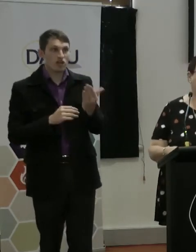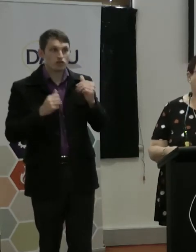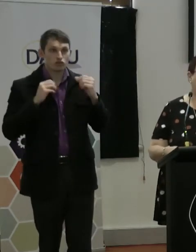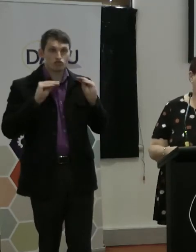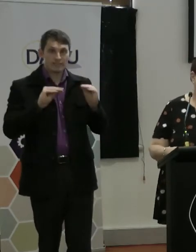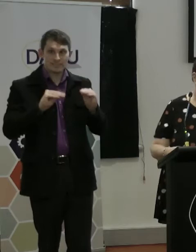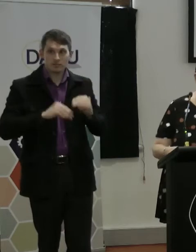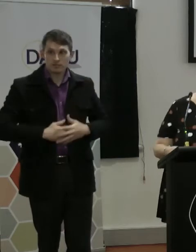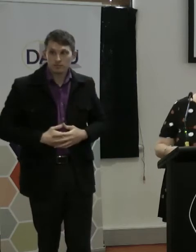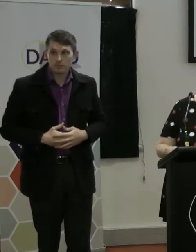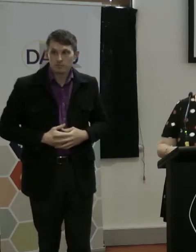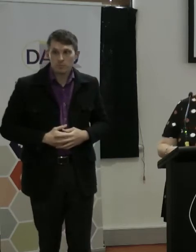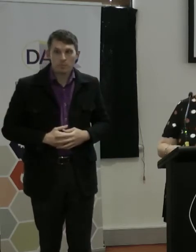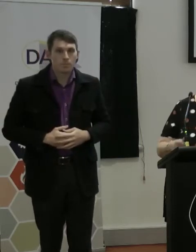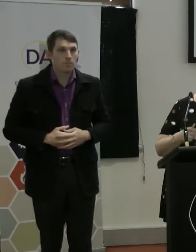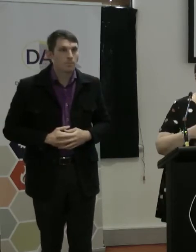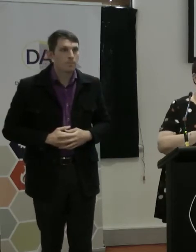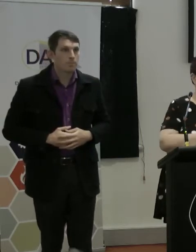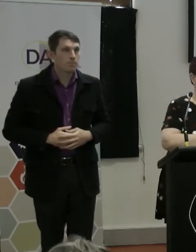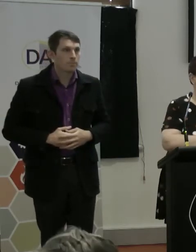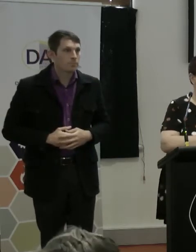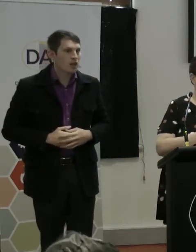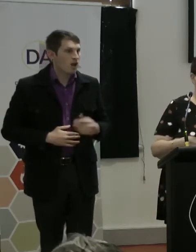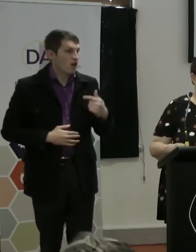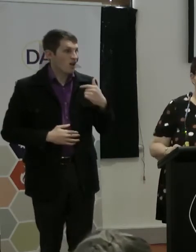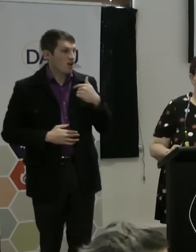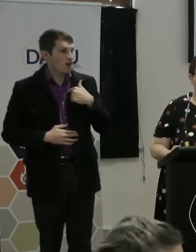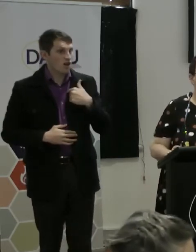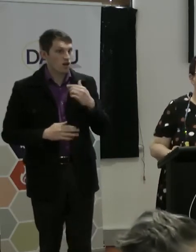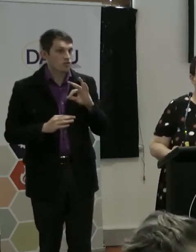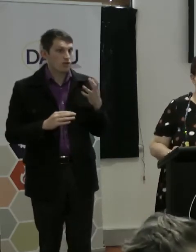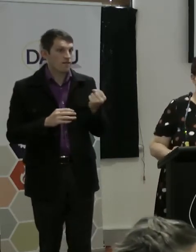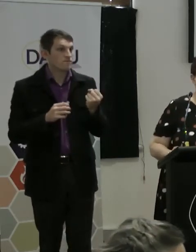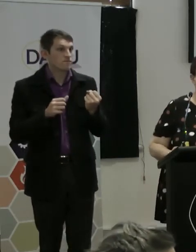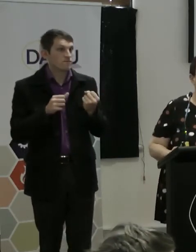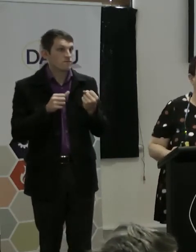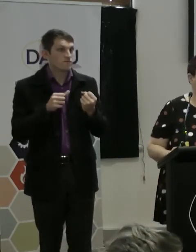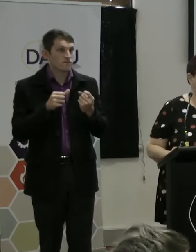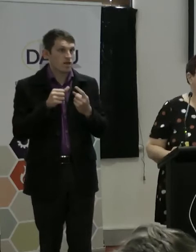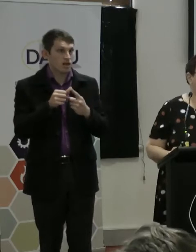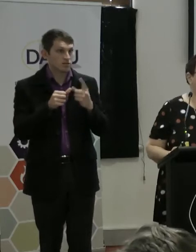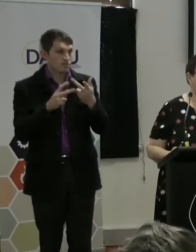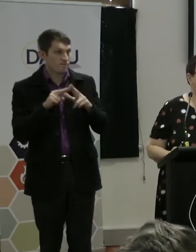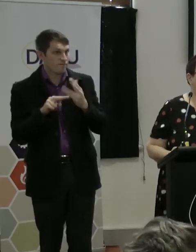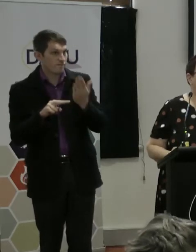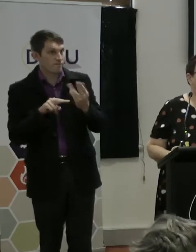the question. I'm sorry, I don't have the answer to that. I know that Blue Knot have